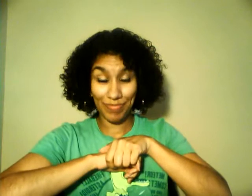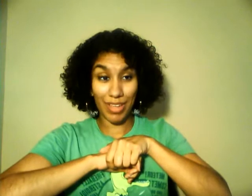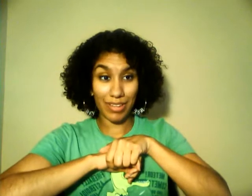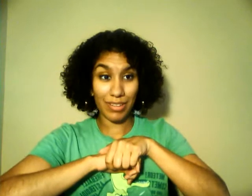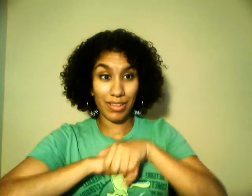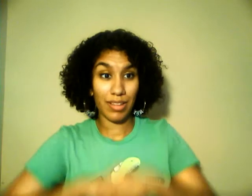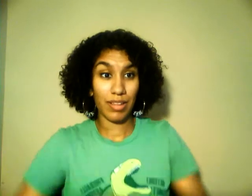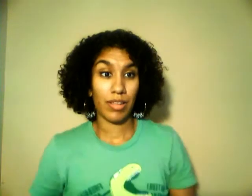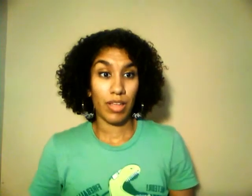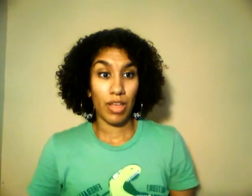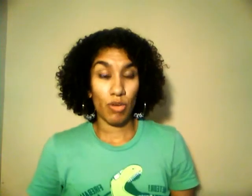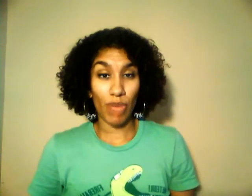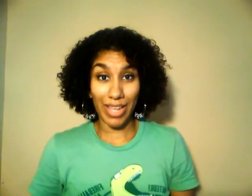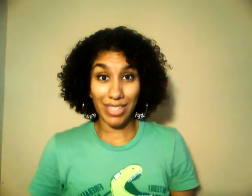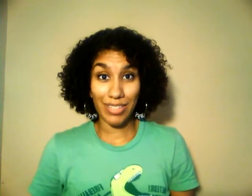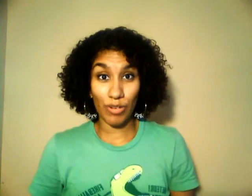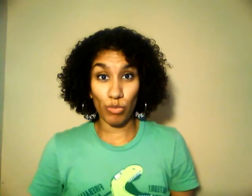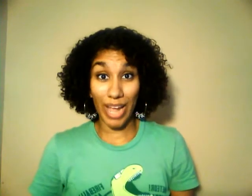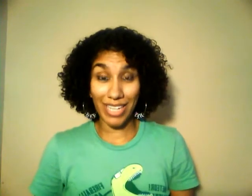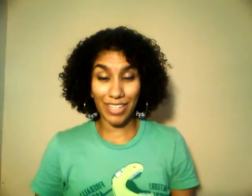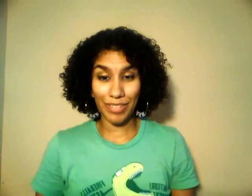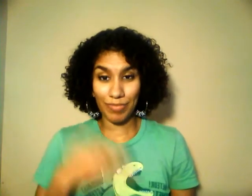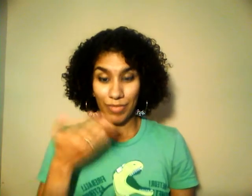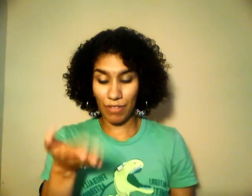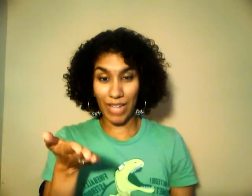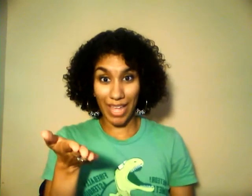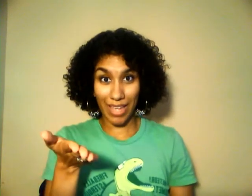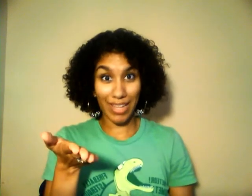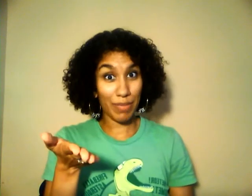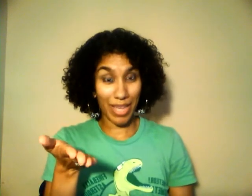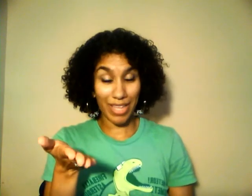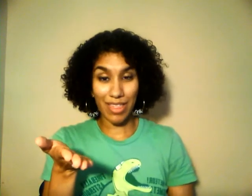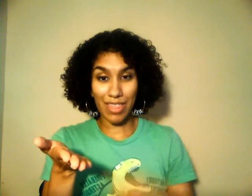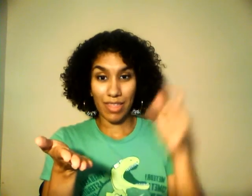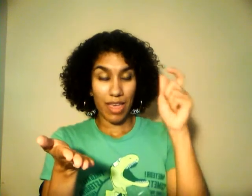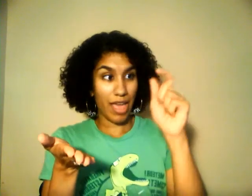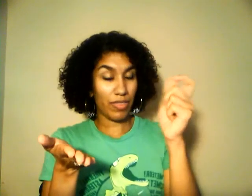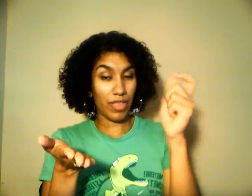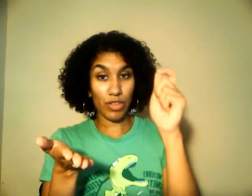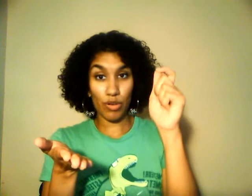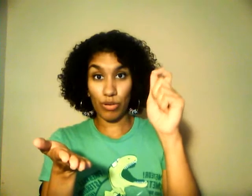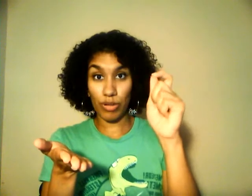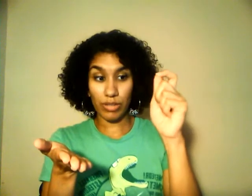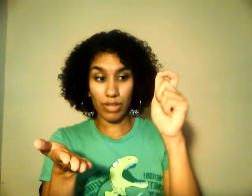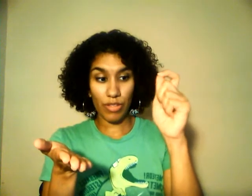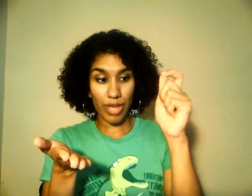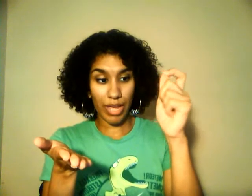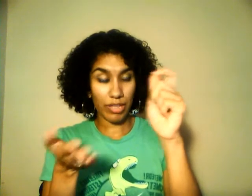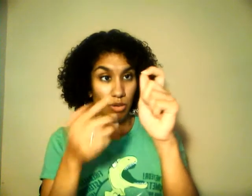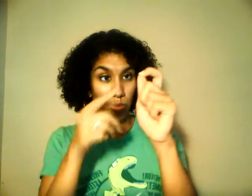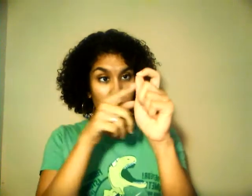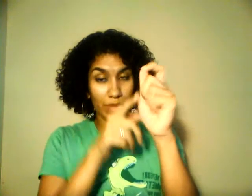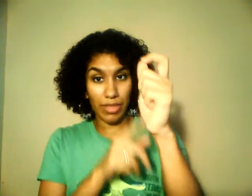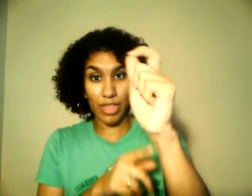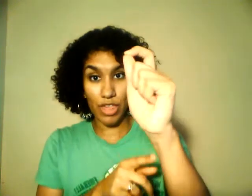Okay. Write. Or writing. A flat hand like a page. And then your other hand is going to be this